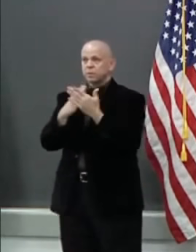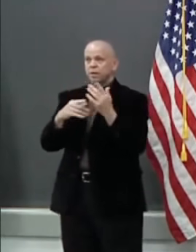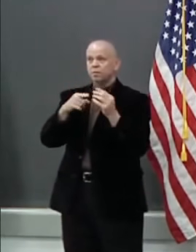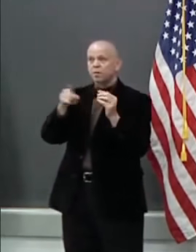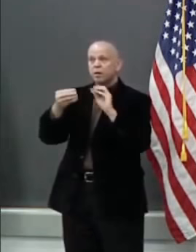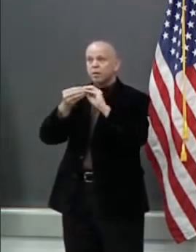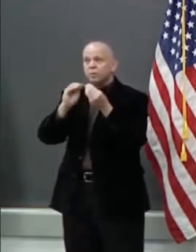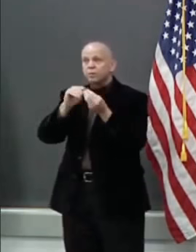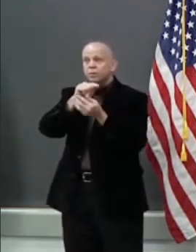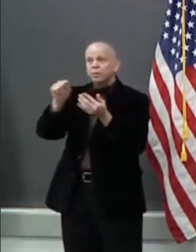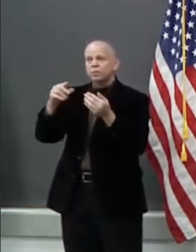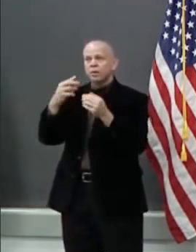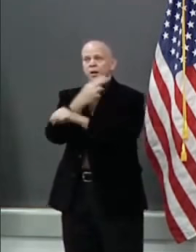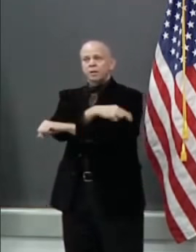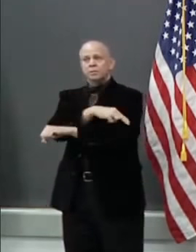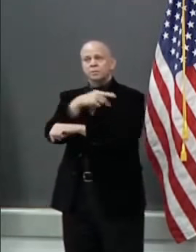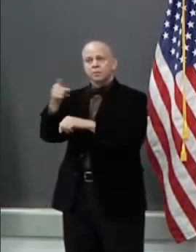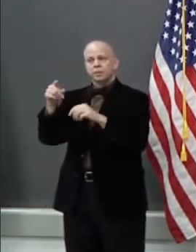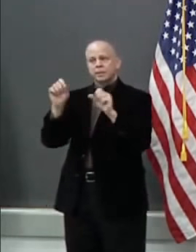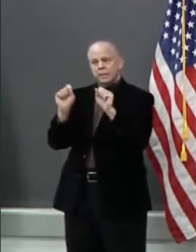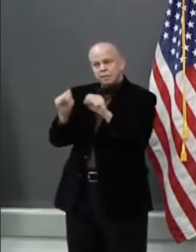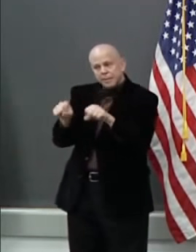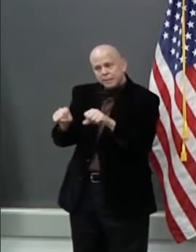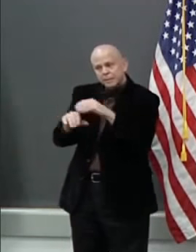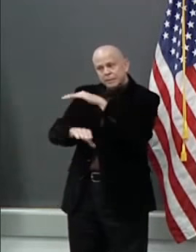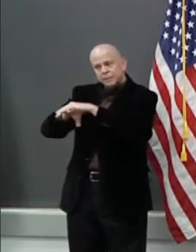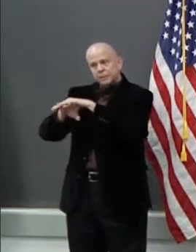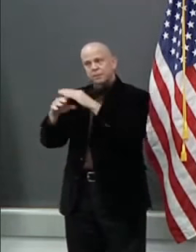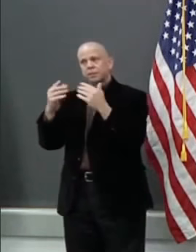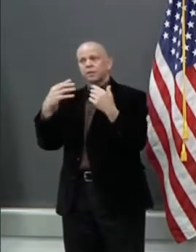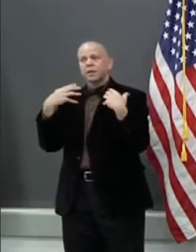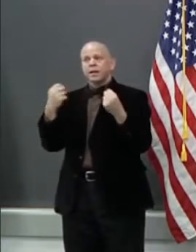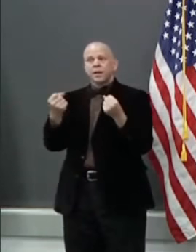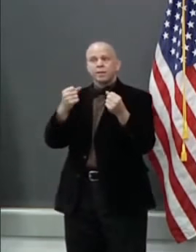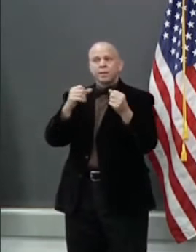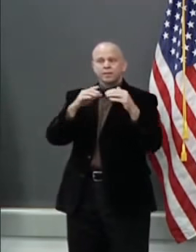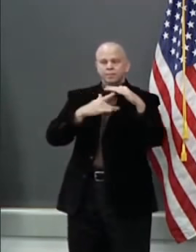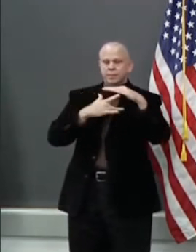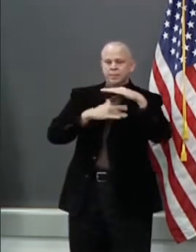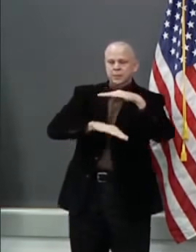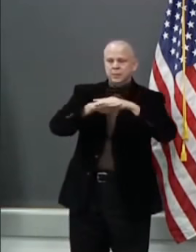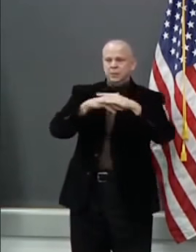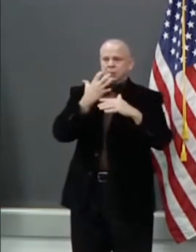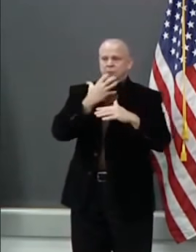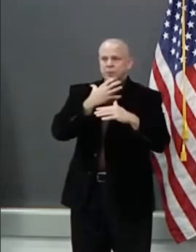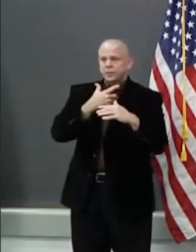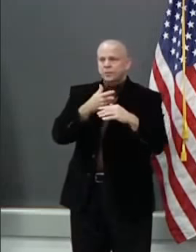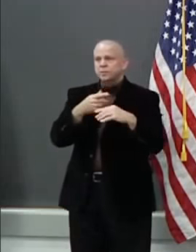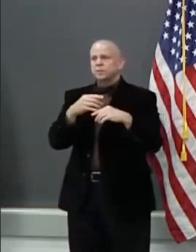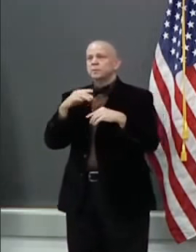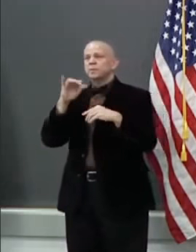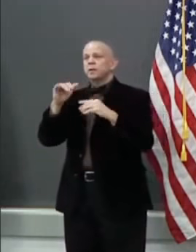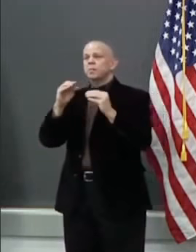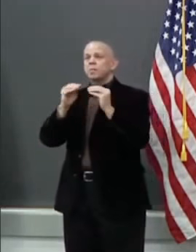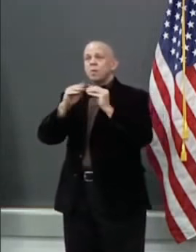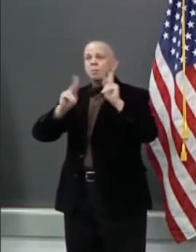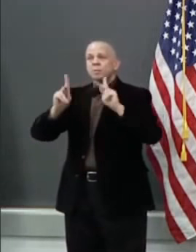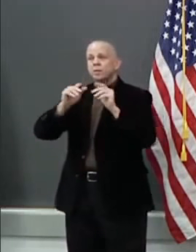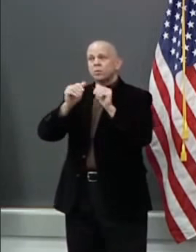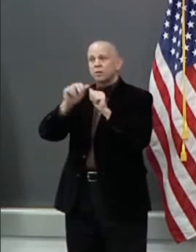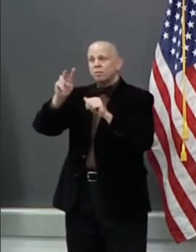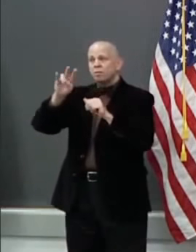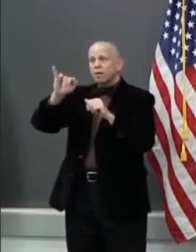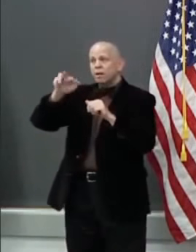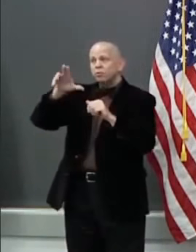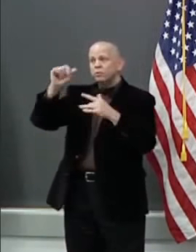on our hospital capacity, and as more people are out there with the virus, that exponential piece will happen. So we are trying to prevent